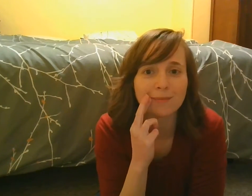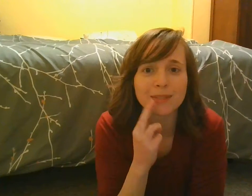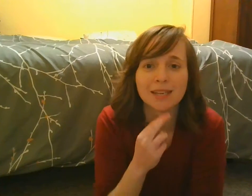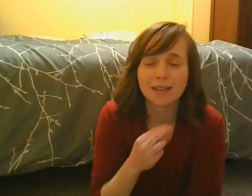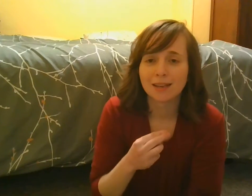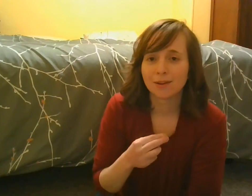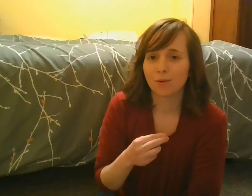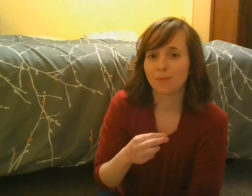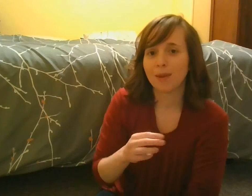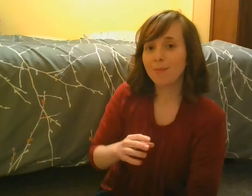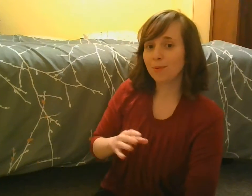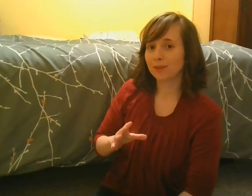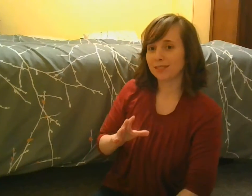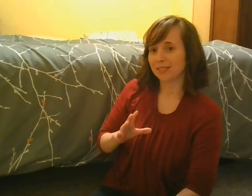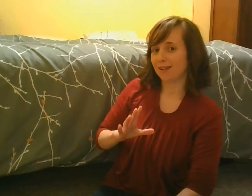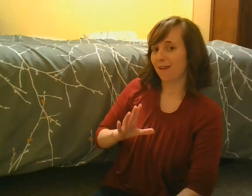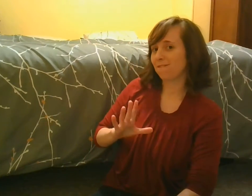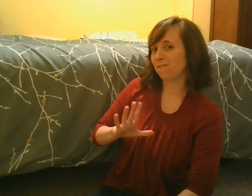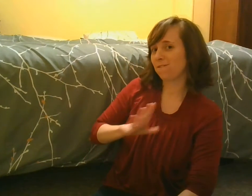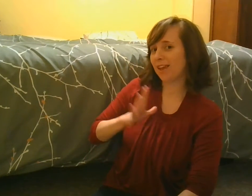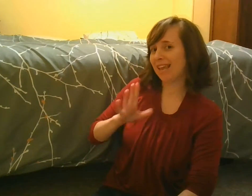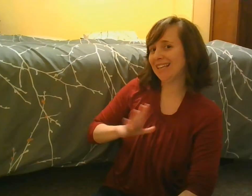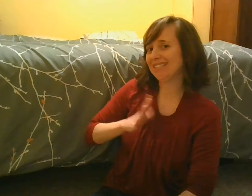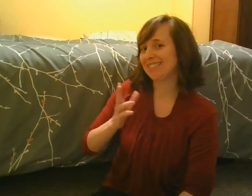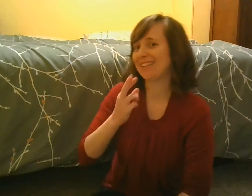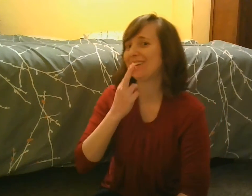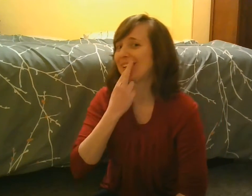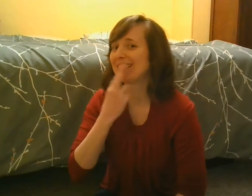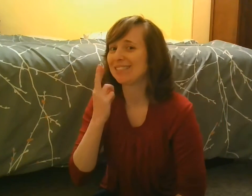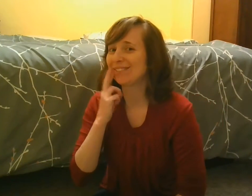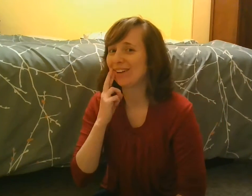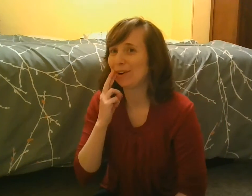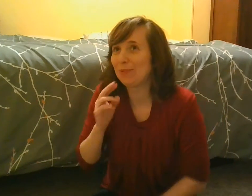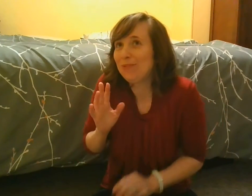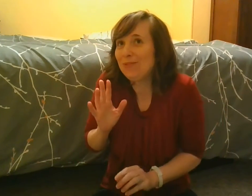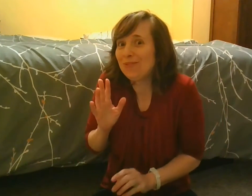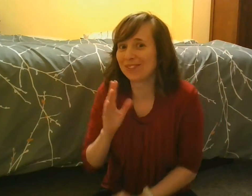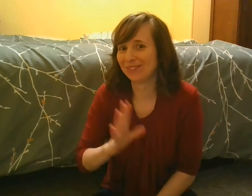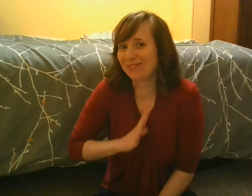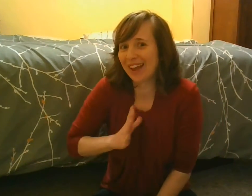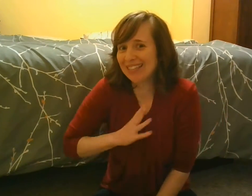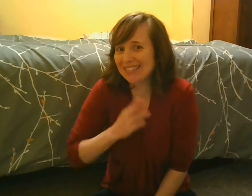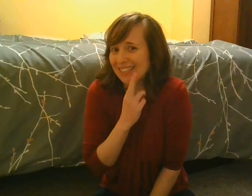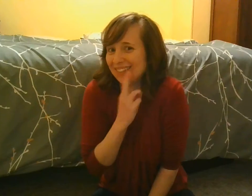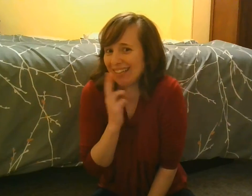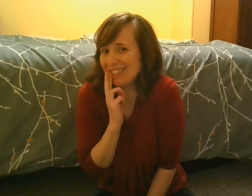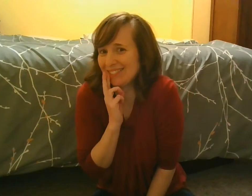lips. Or maybe it was a fancy restaurant. Ooh, fancy